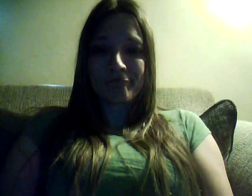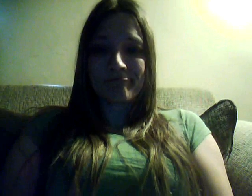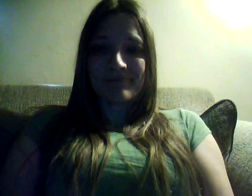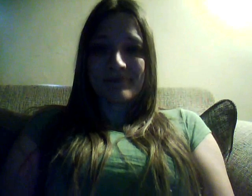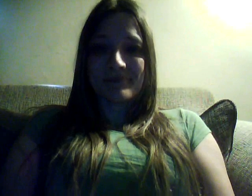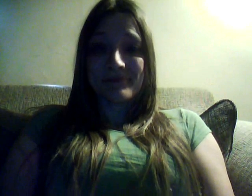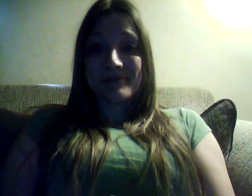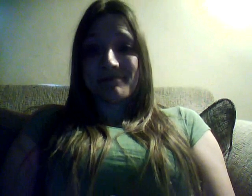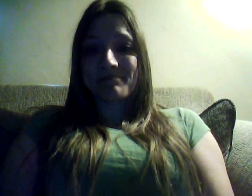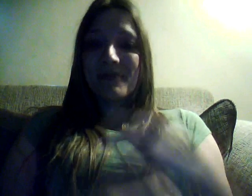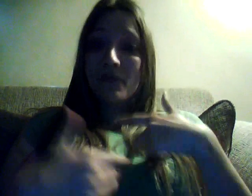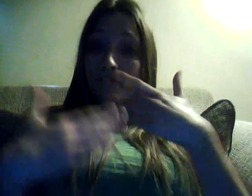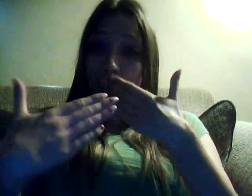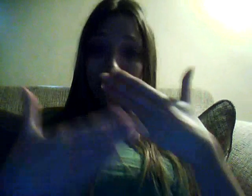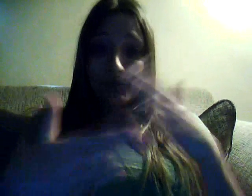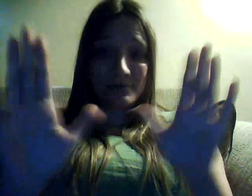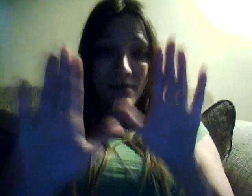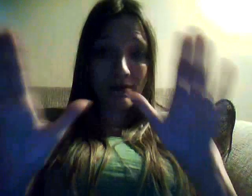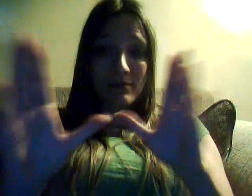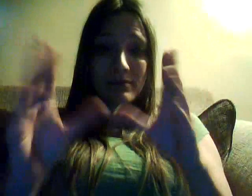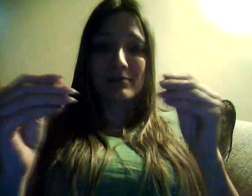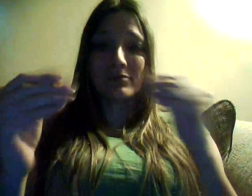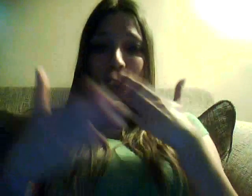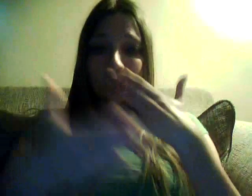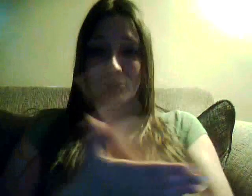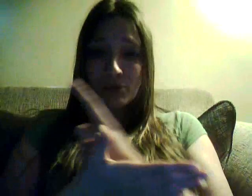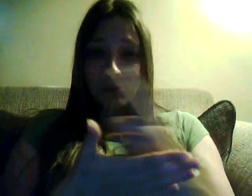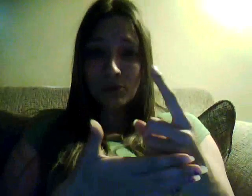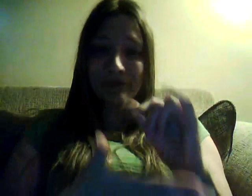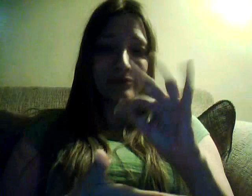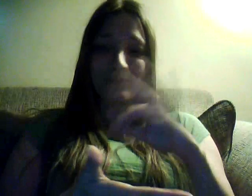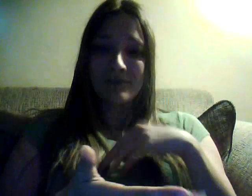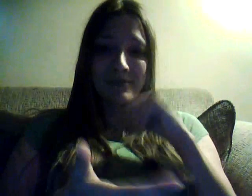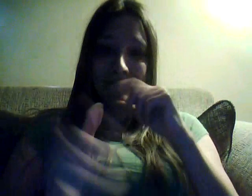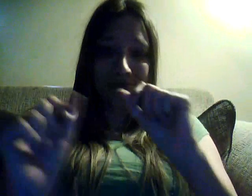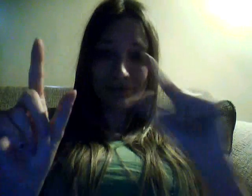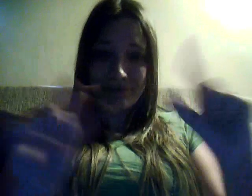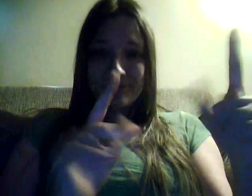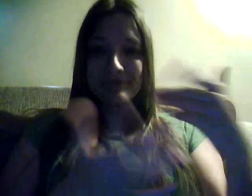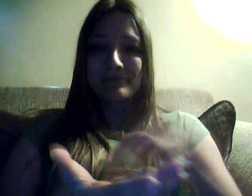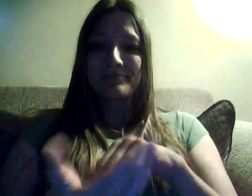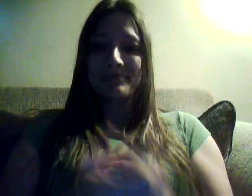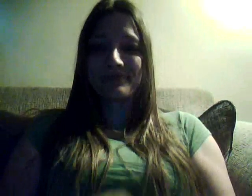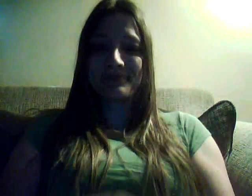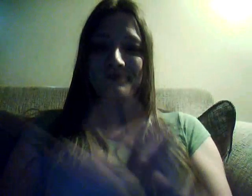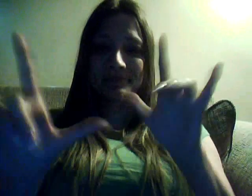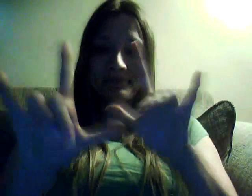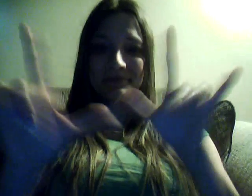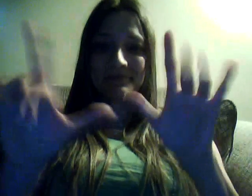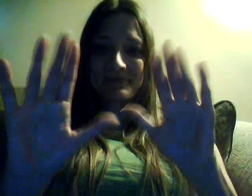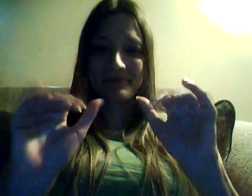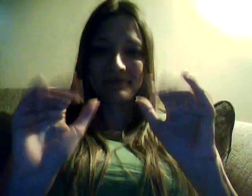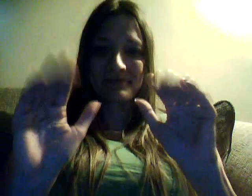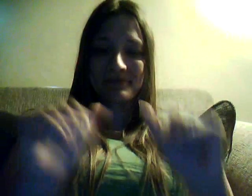And if you think all comedies are the same, well, same on you for perpetuating stereotypes. We think you'll find there's one thing that sets us apart.